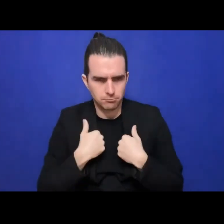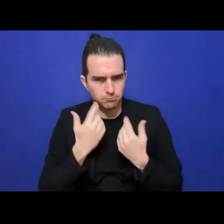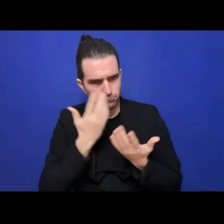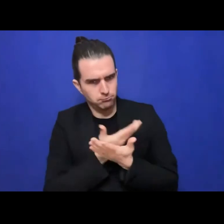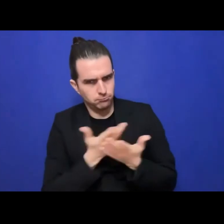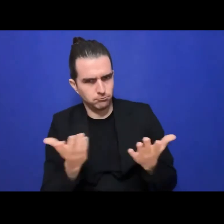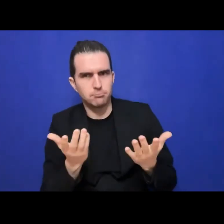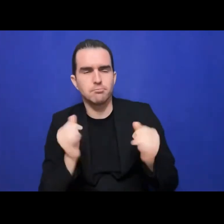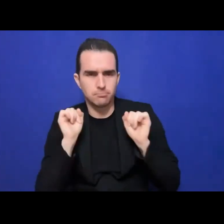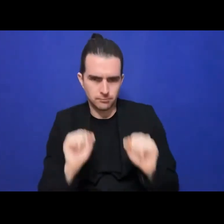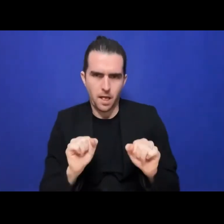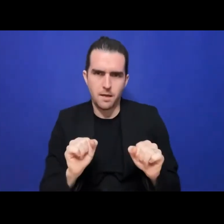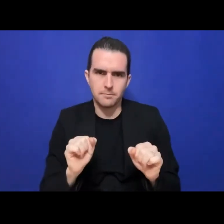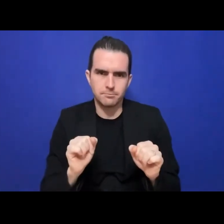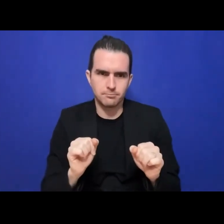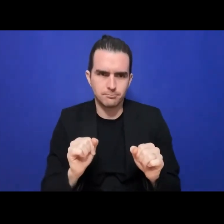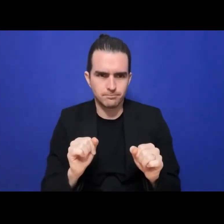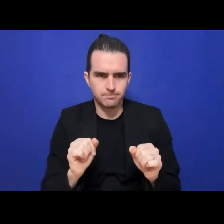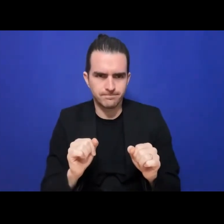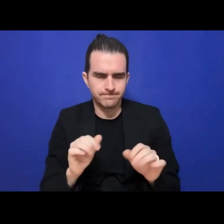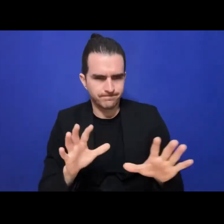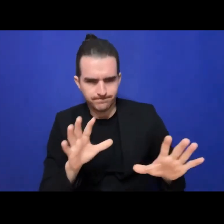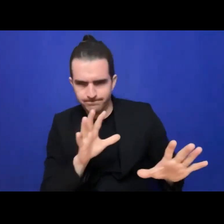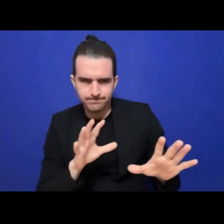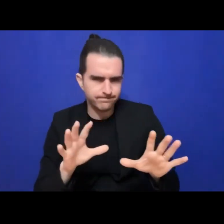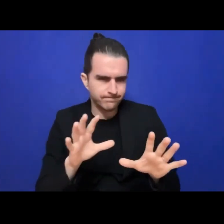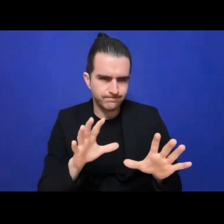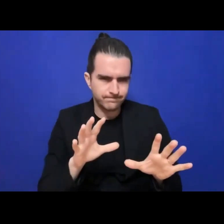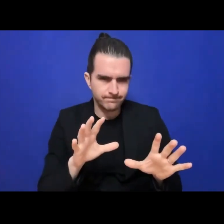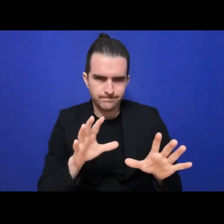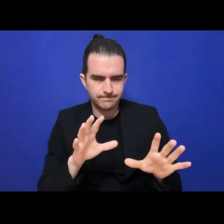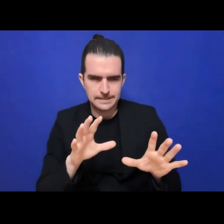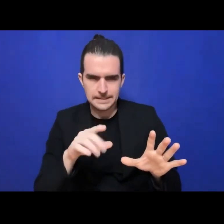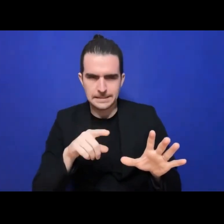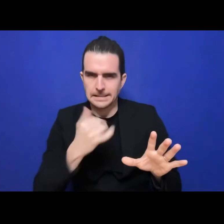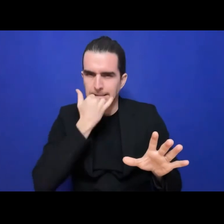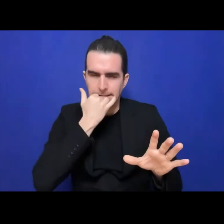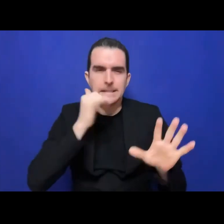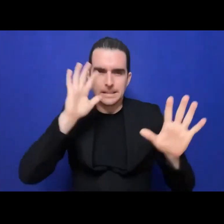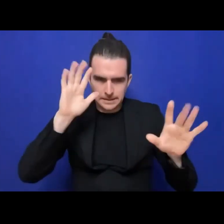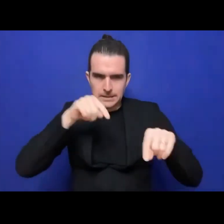Very important to have complaint boxes available where people can put their